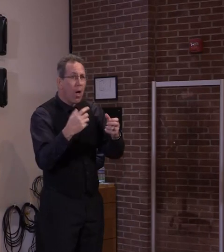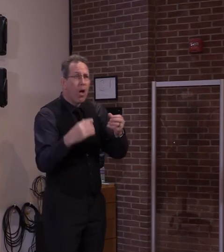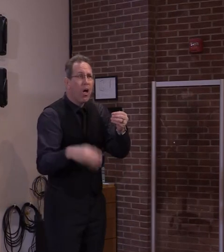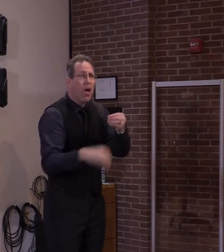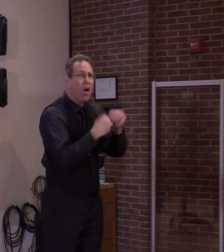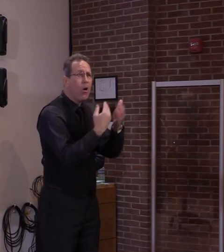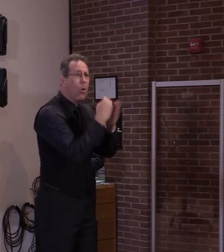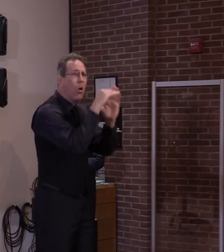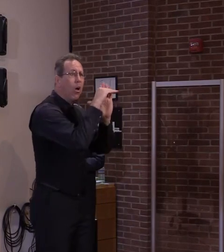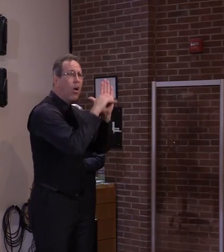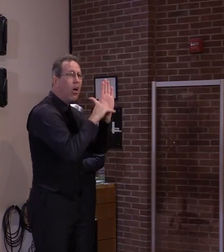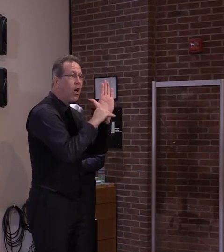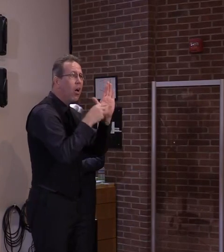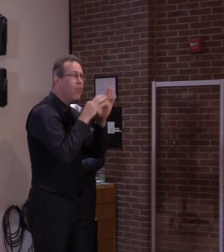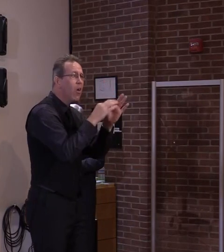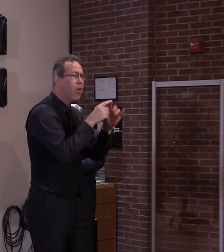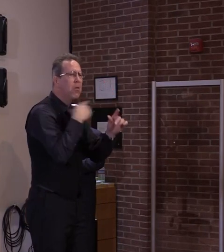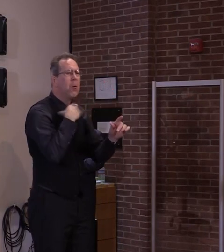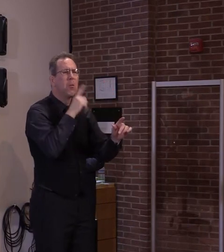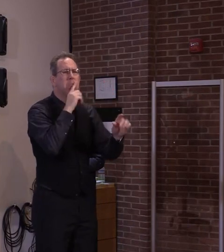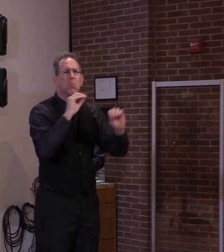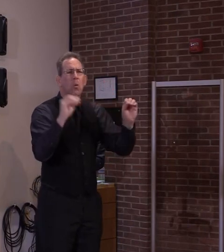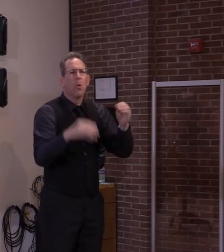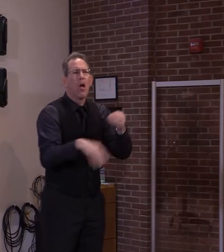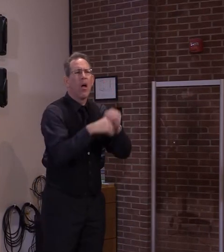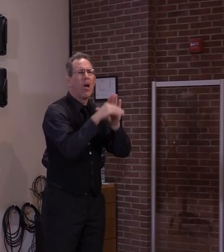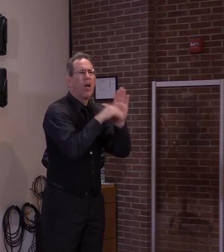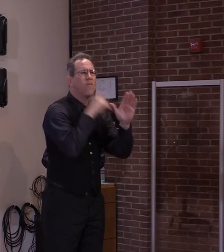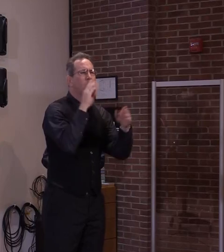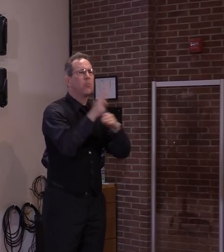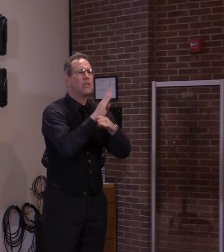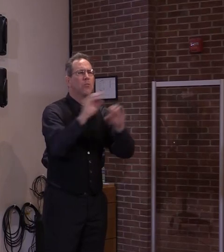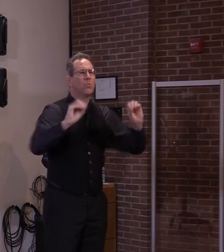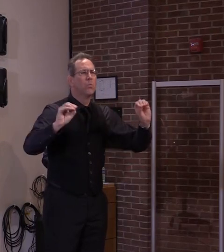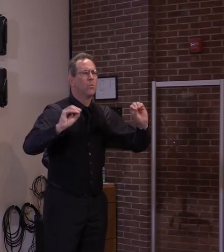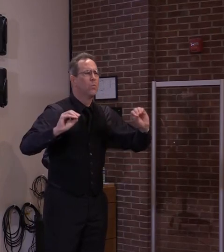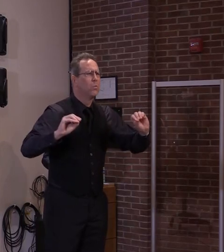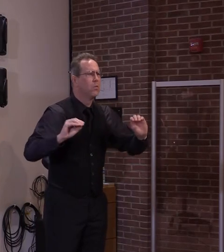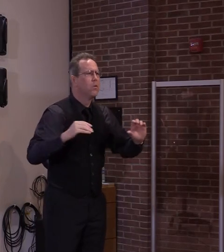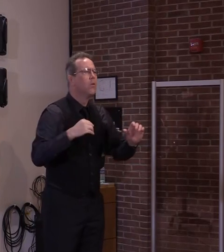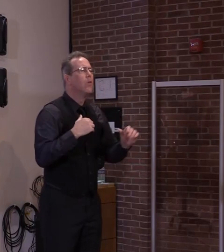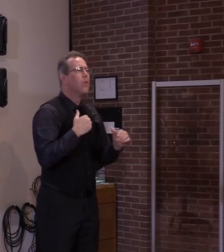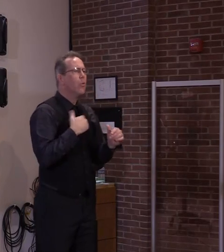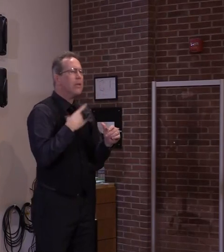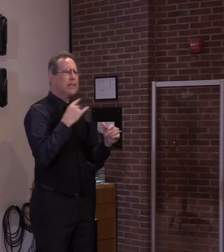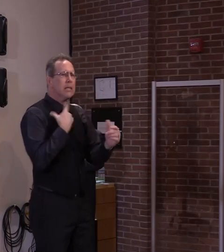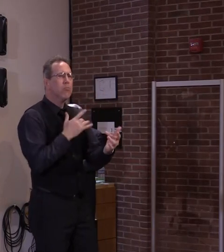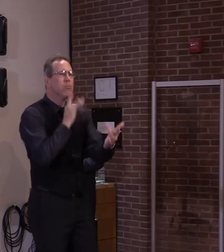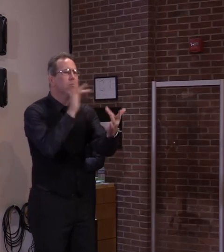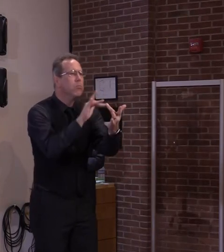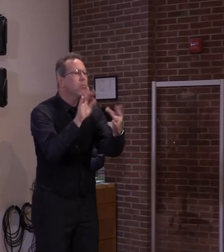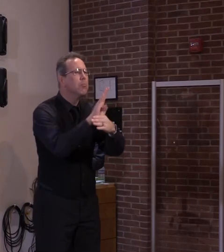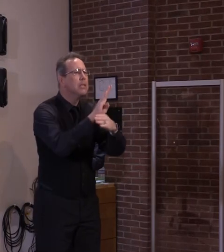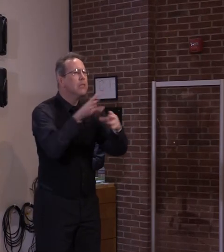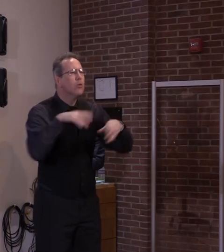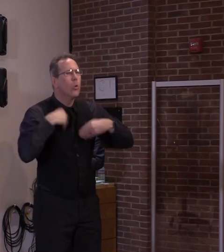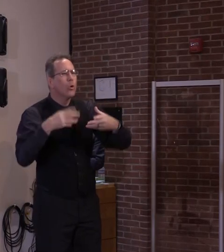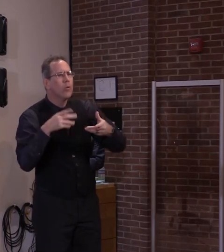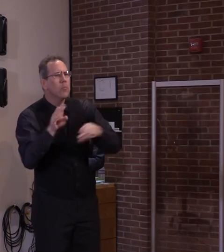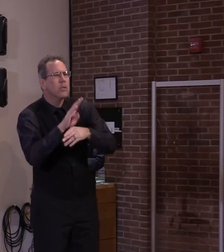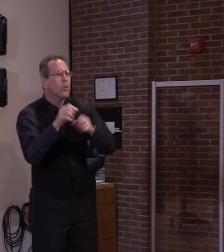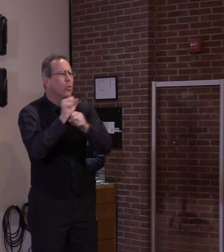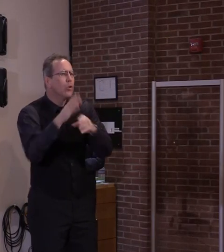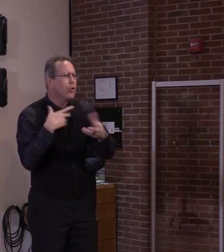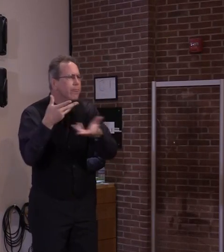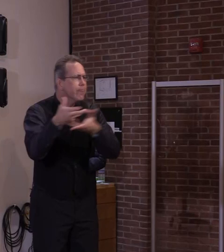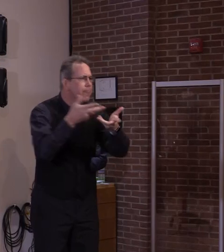have not issued any new business guidance. And what we did was reach out to ask them to double down on their efforts, all the